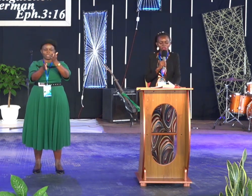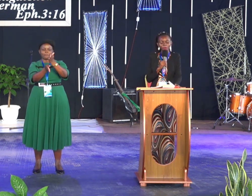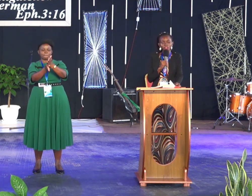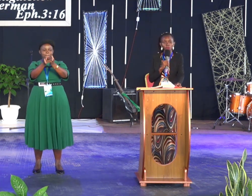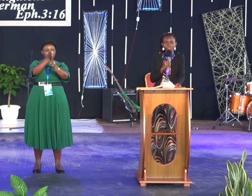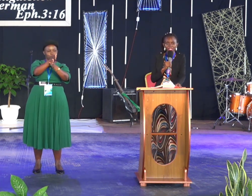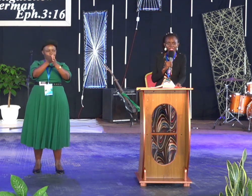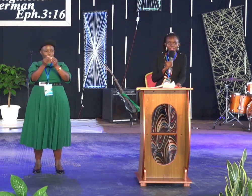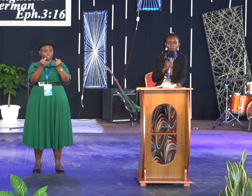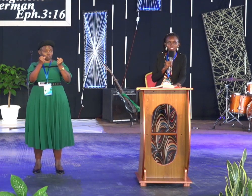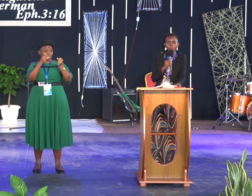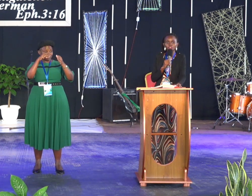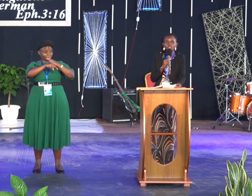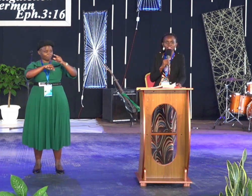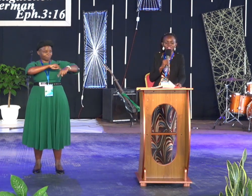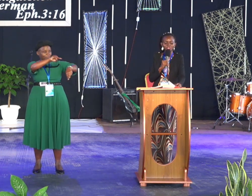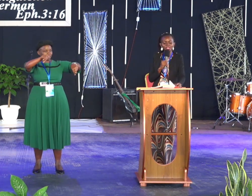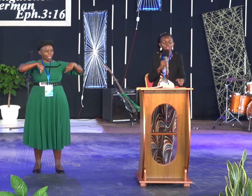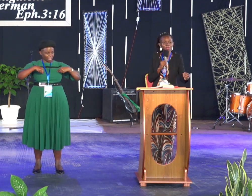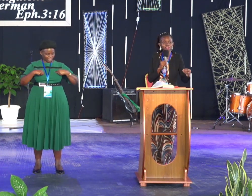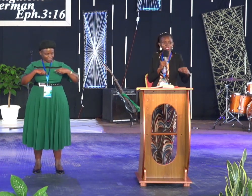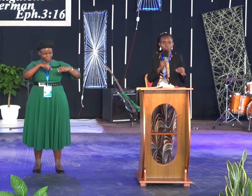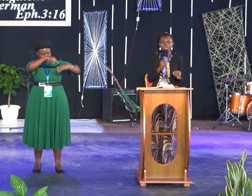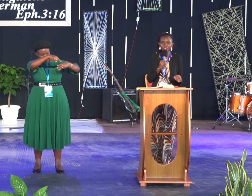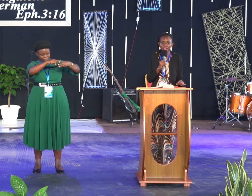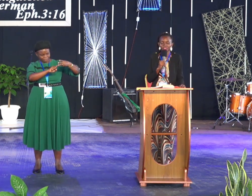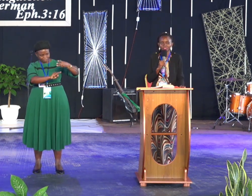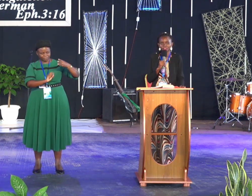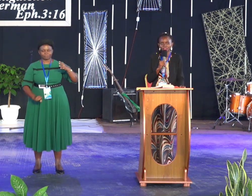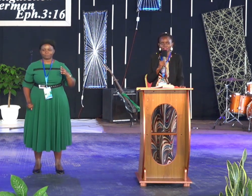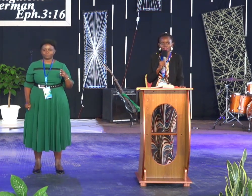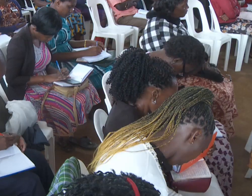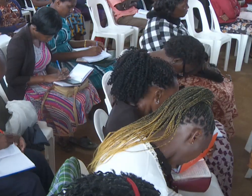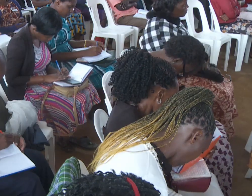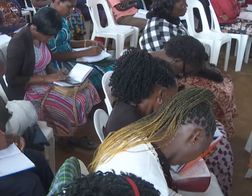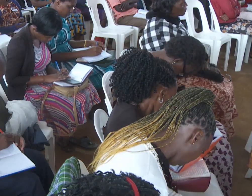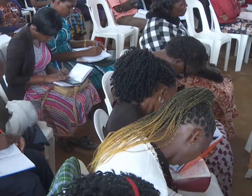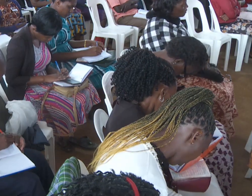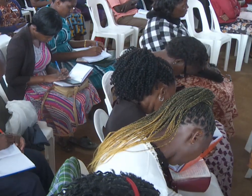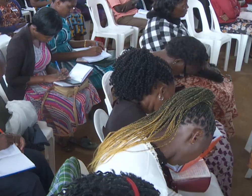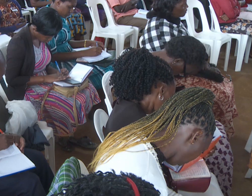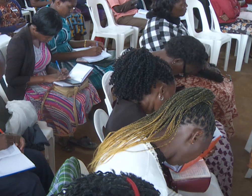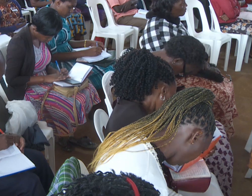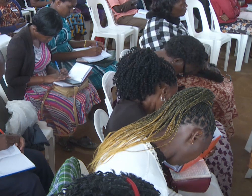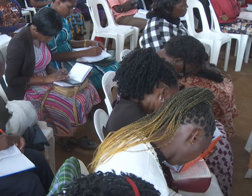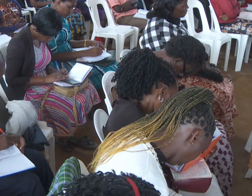I'll give you about three things that the Holy Spirit considers to see that he builds strength in us.